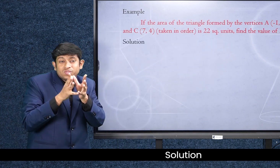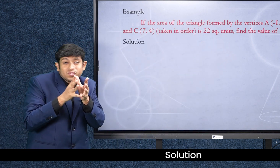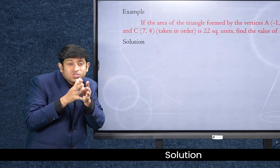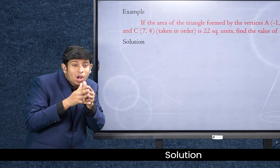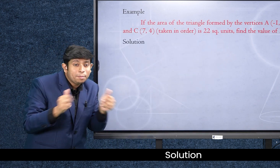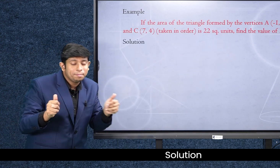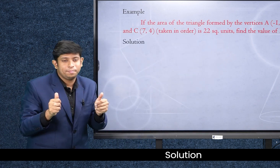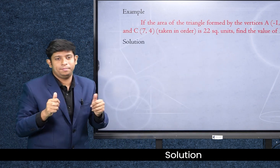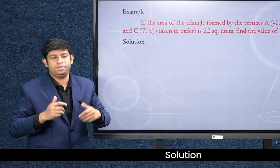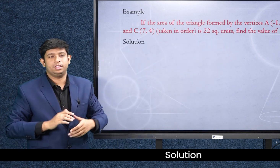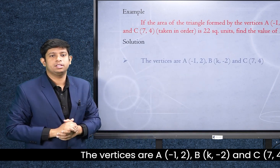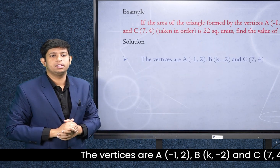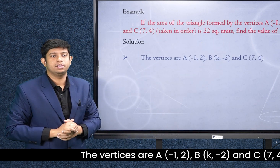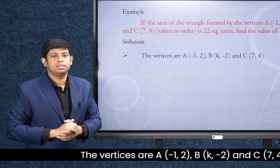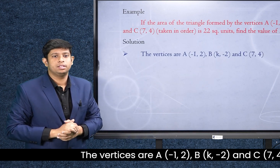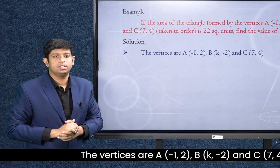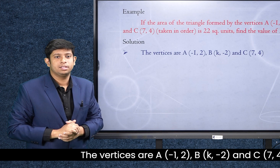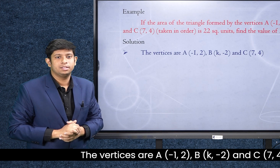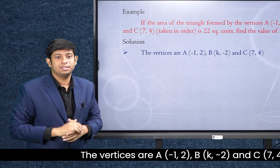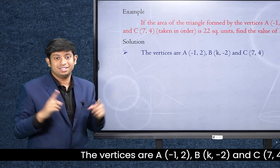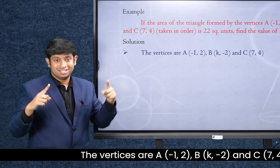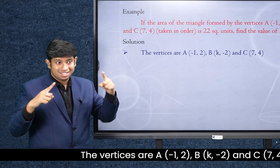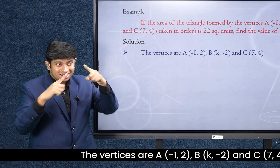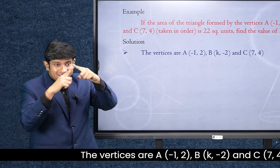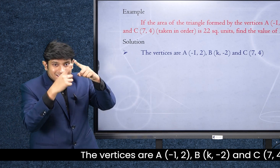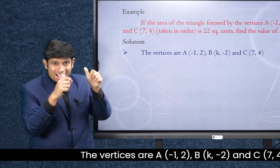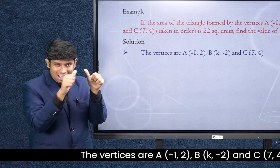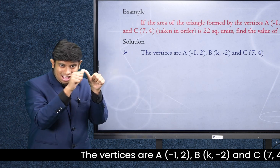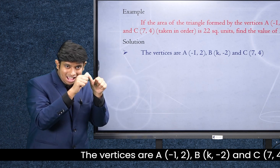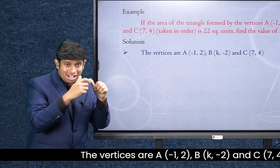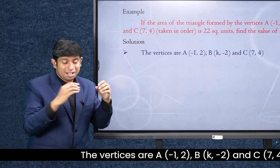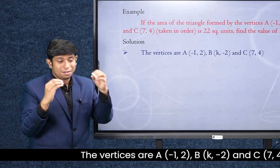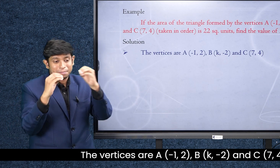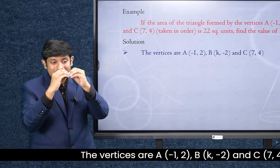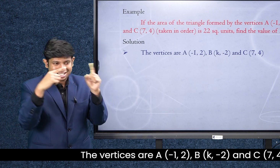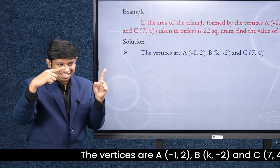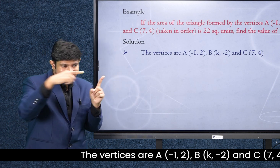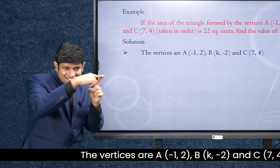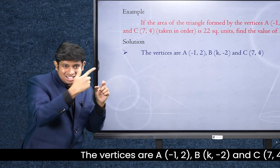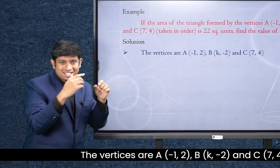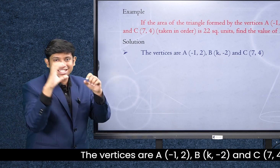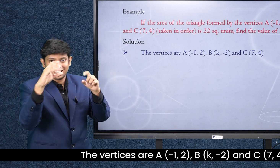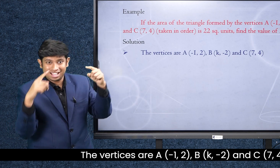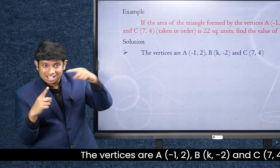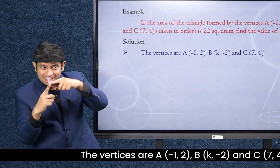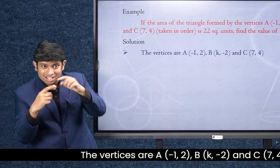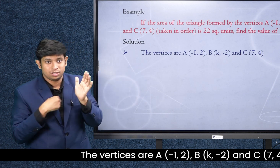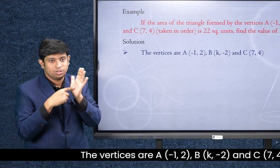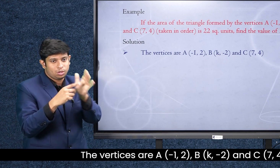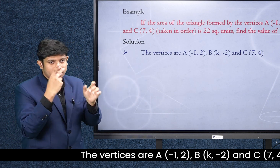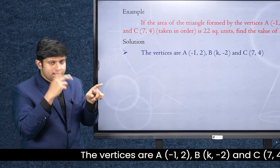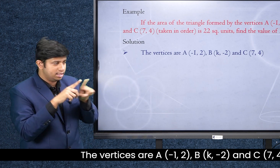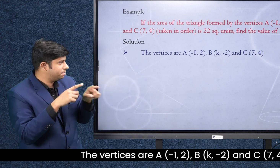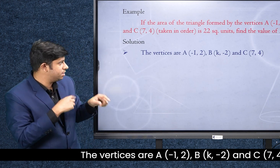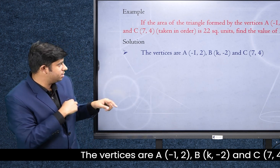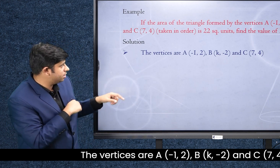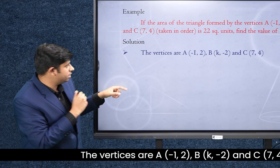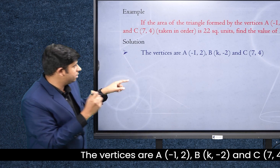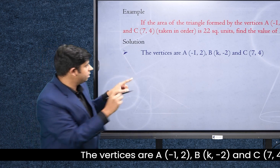Solution. The vertices are A minus 1 comma 2, B k comma minus 2 and